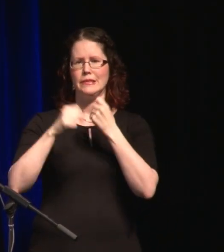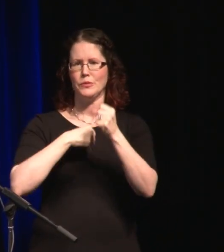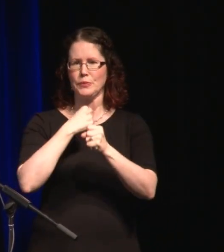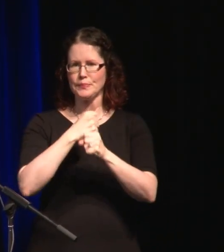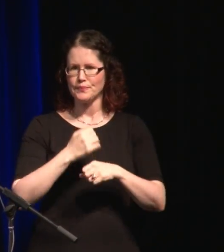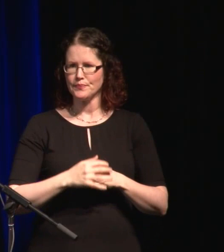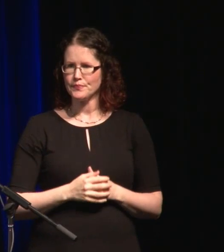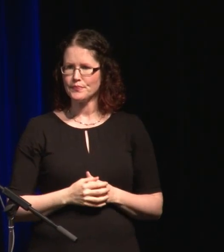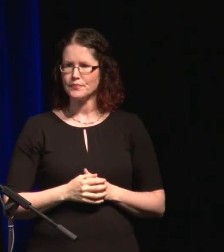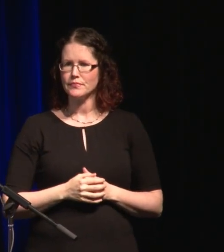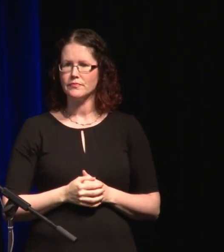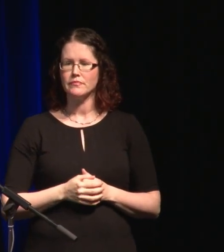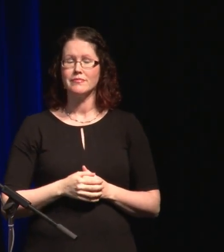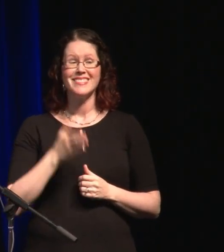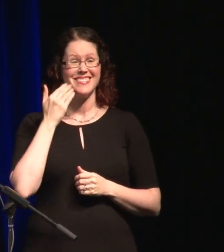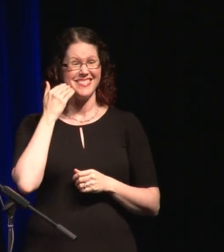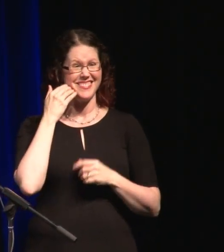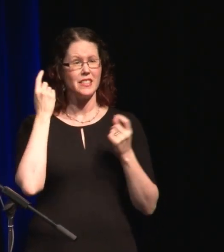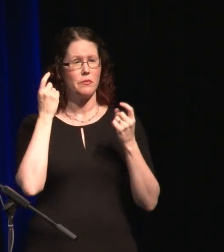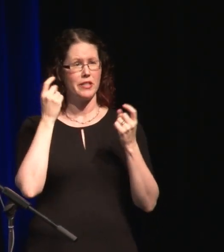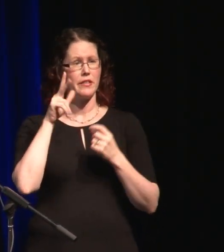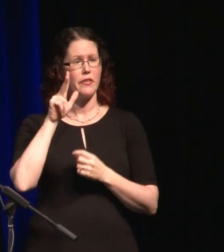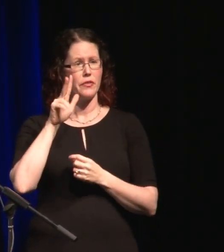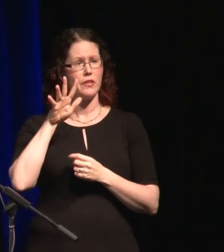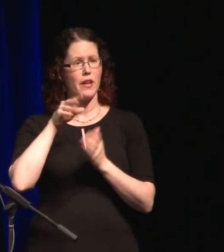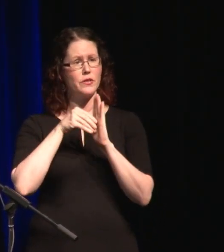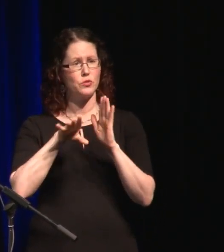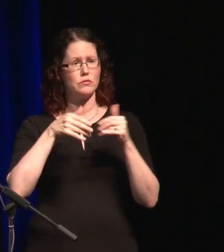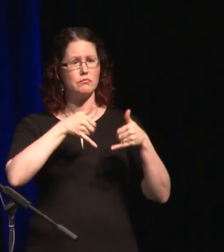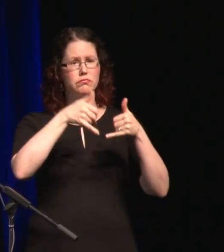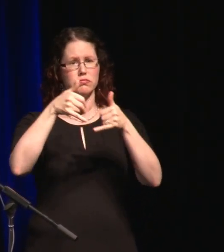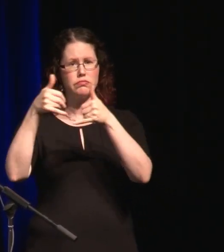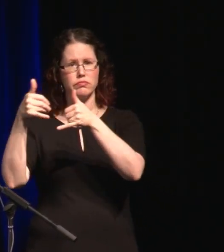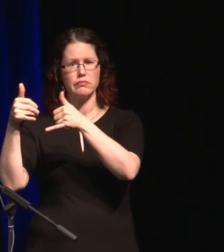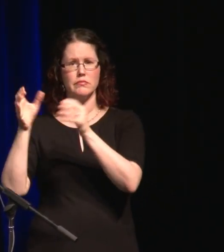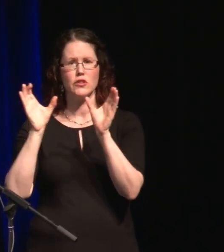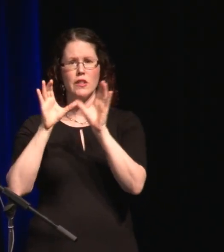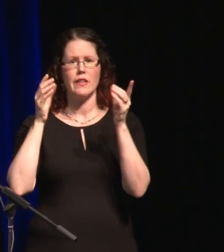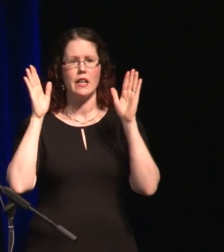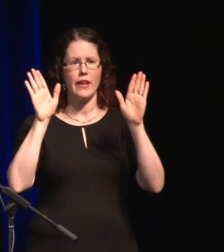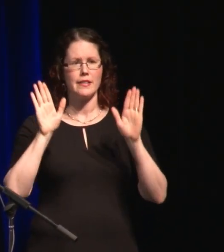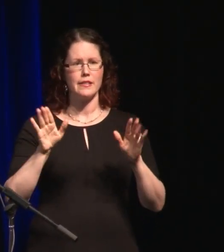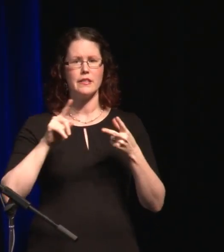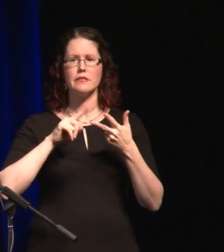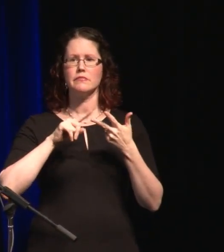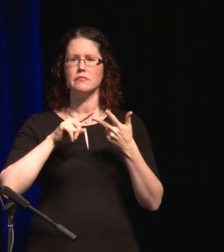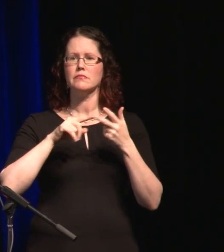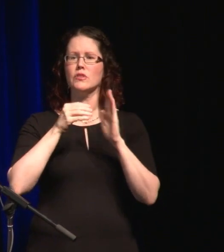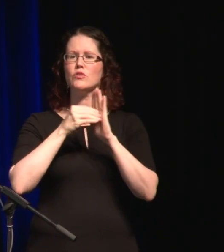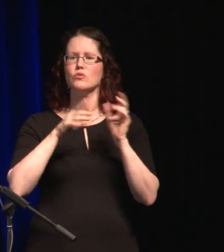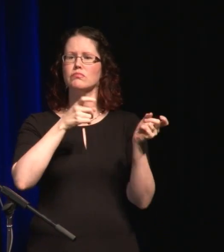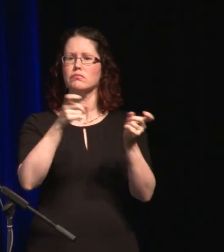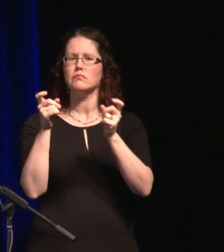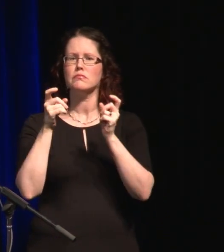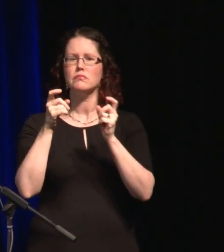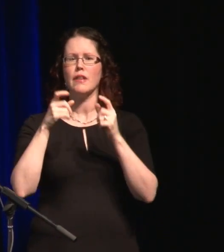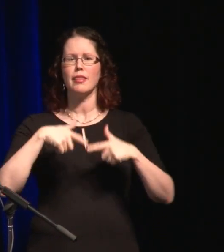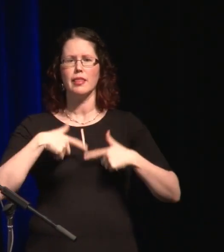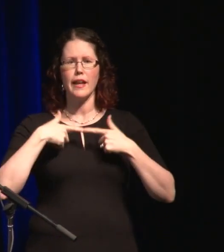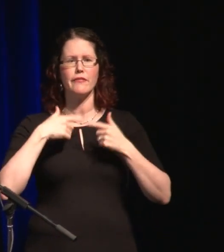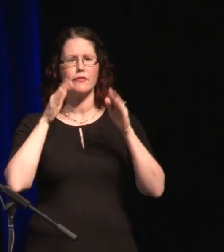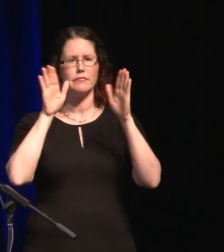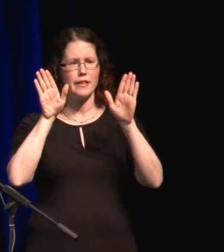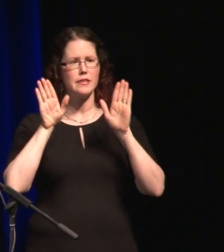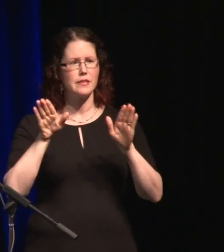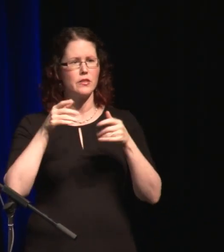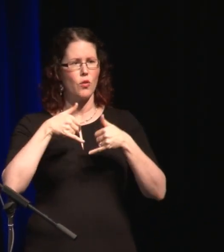Celebration, 35 students received Certificate of Excellence Awards. 4 students received a Student Life Award, and 78 students received a